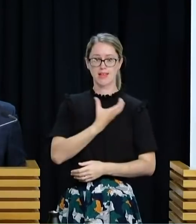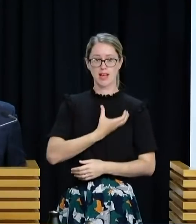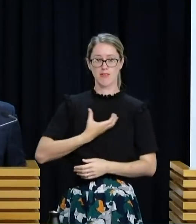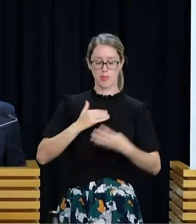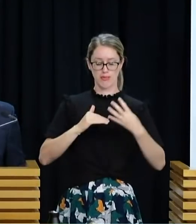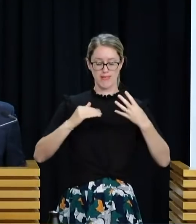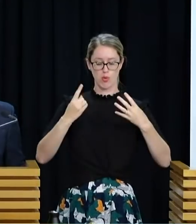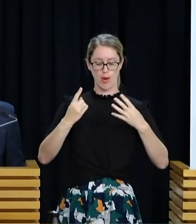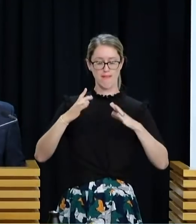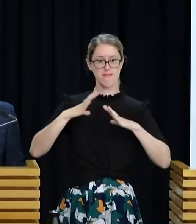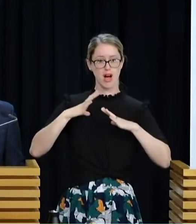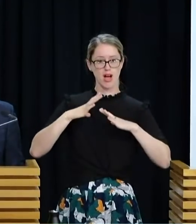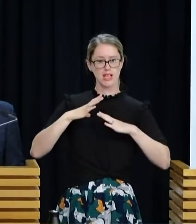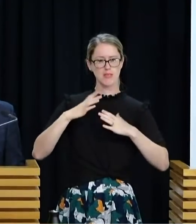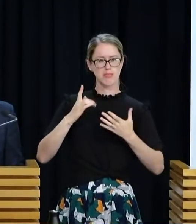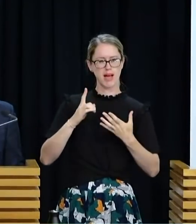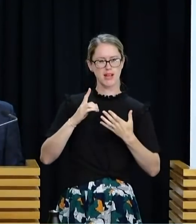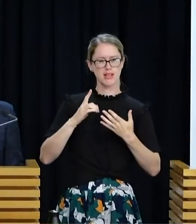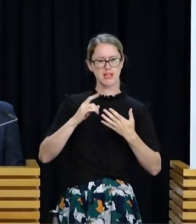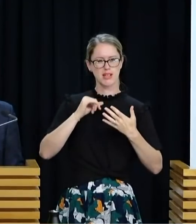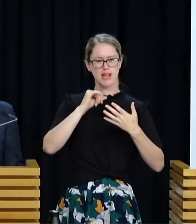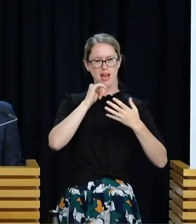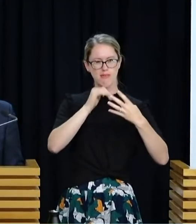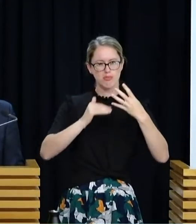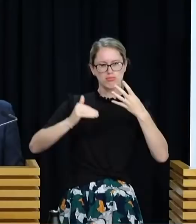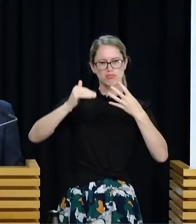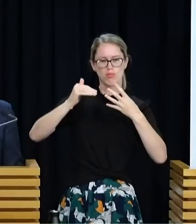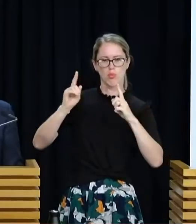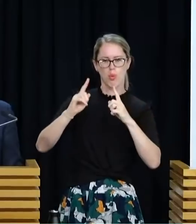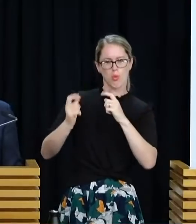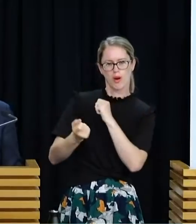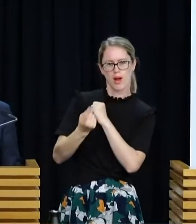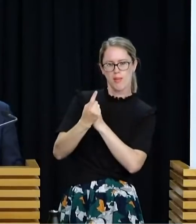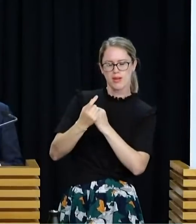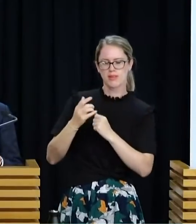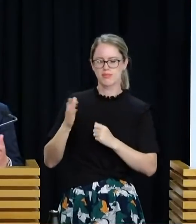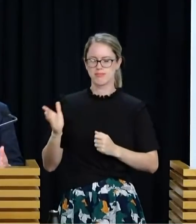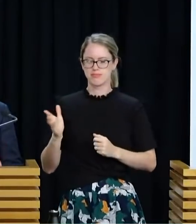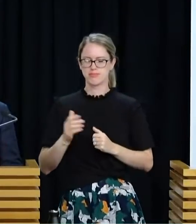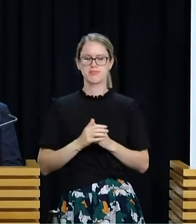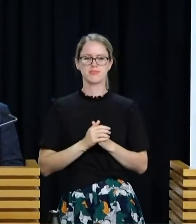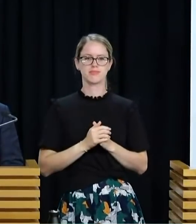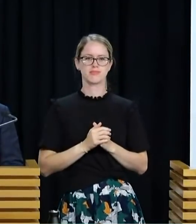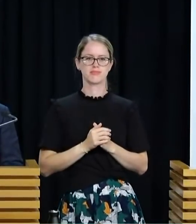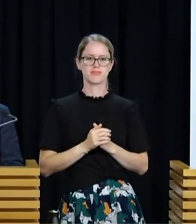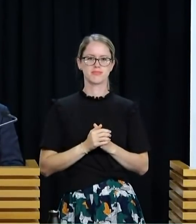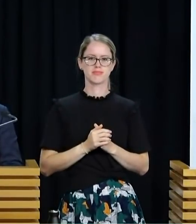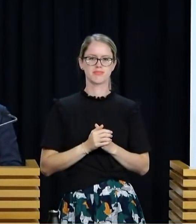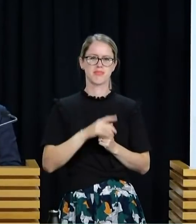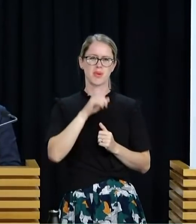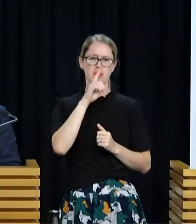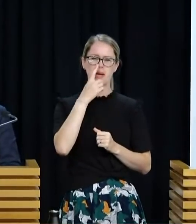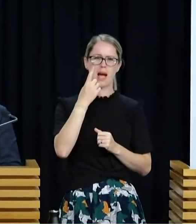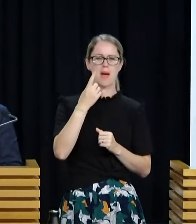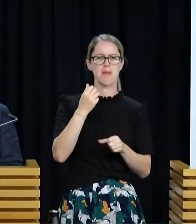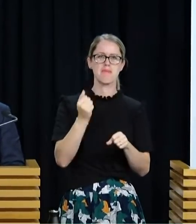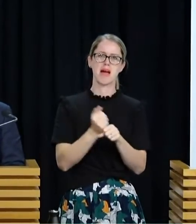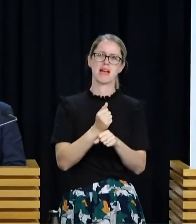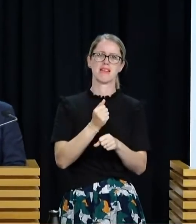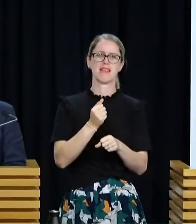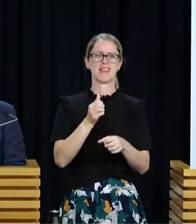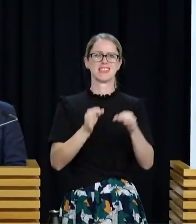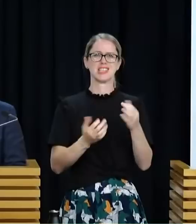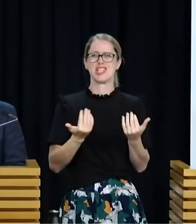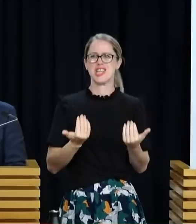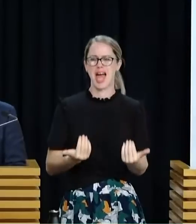at the moment, but what would predicate a change? Look, as with all things, you can't sort of draw hard and fast rules around